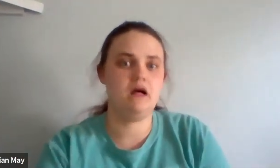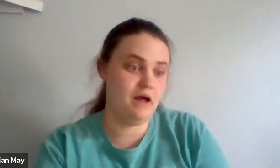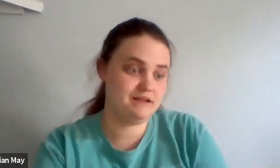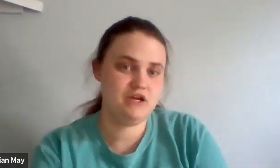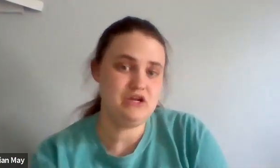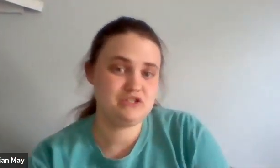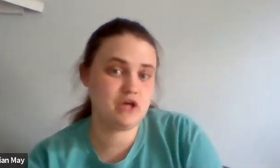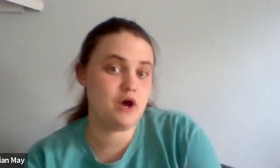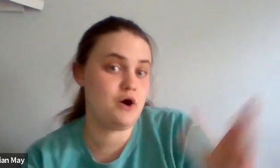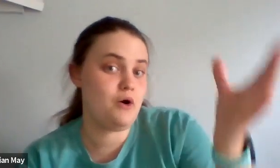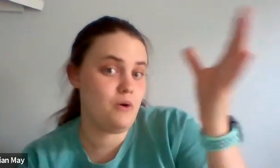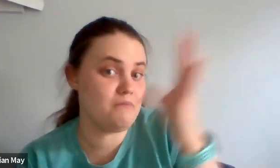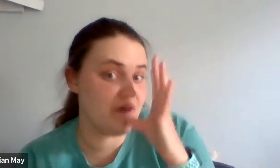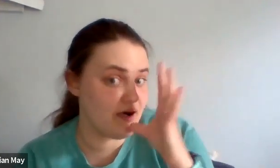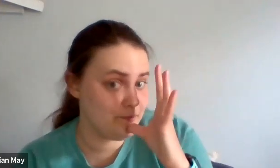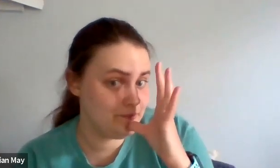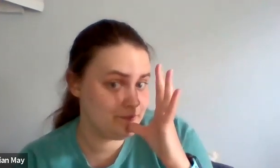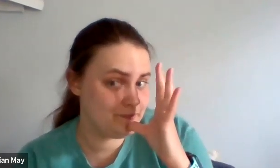lot. So, mom,